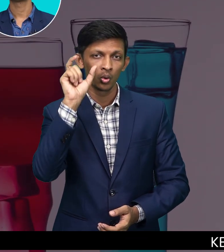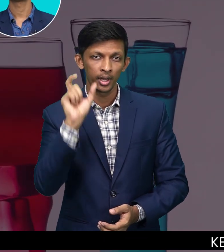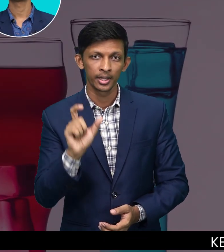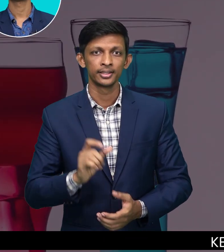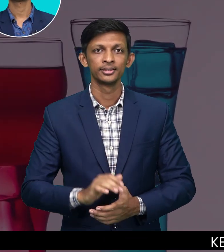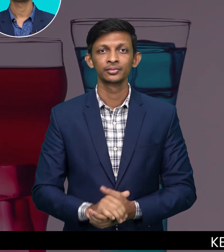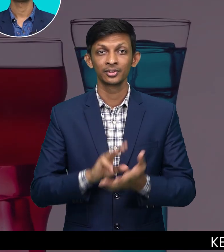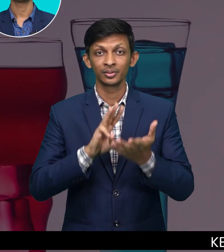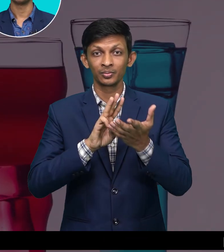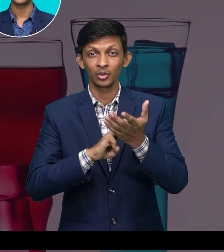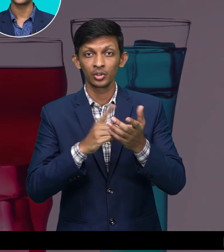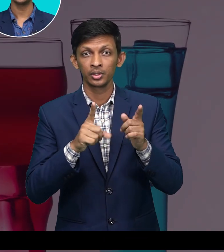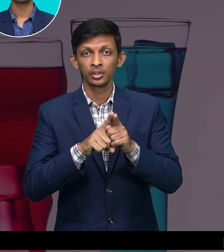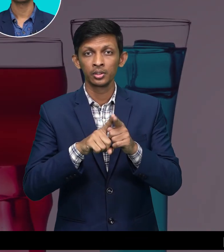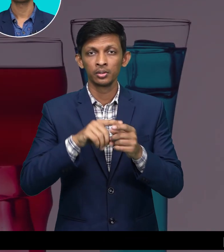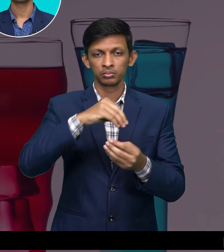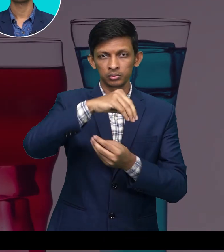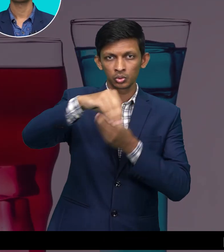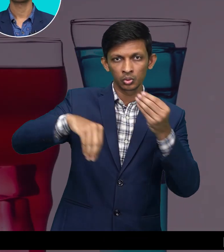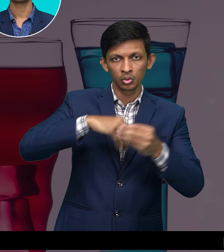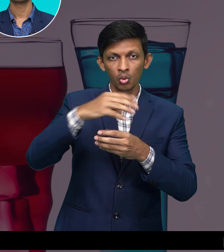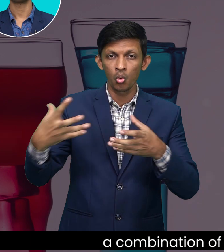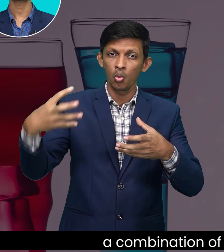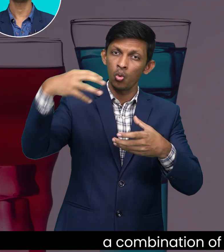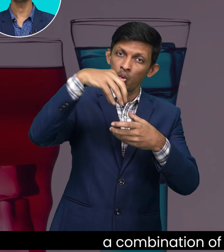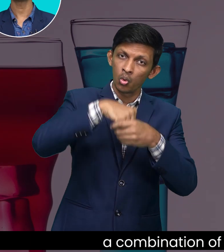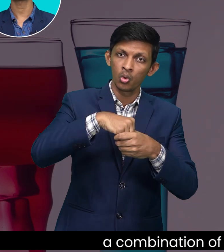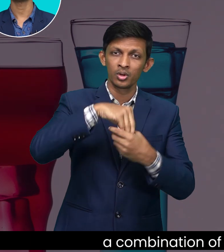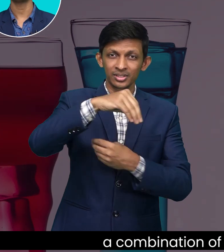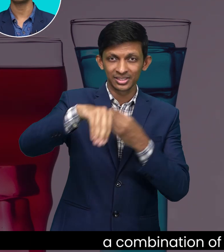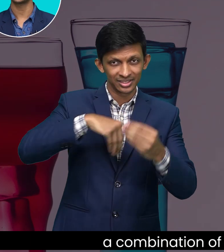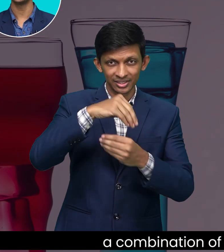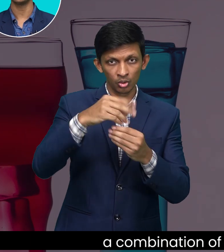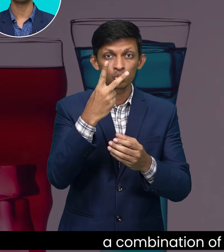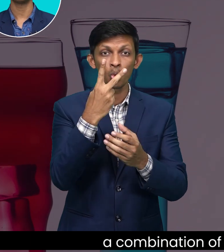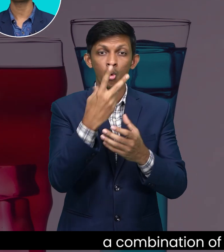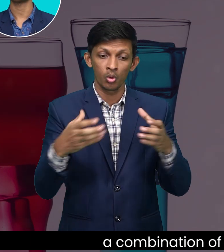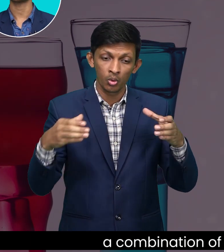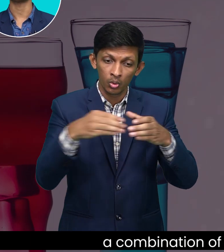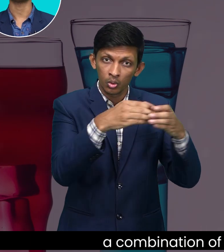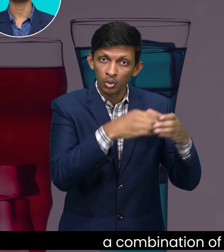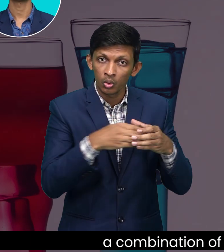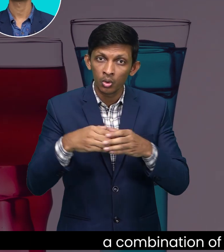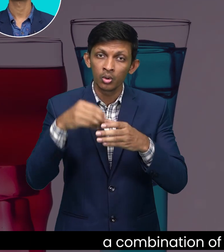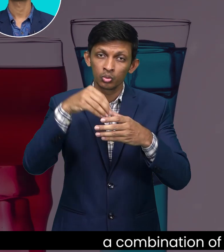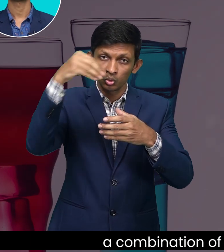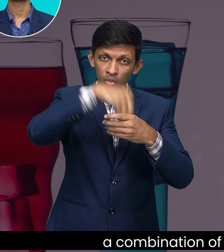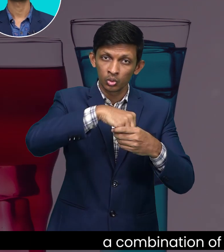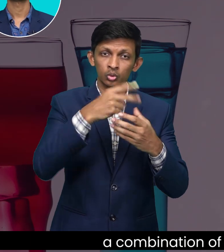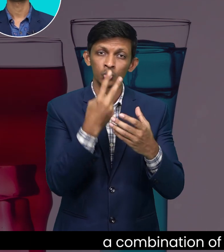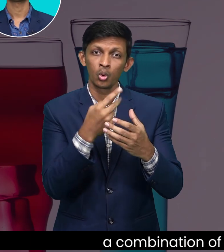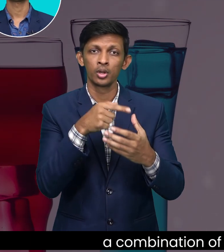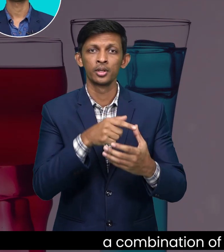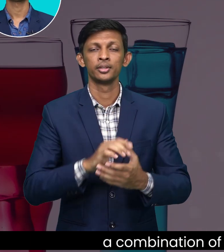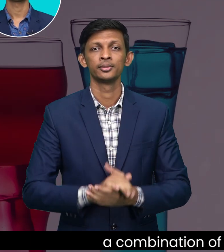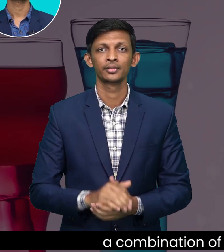Keywords: mixture, a combination of two or more substances.